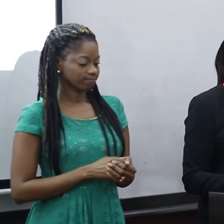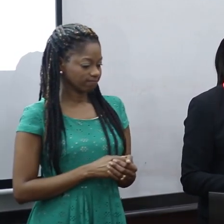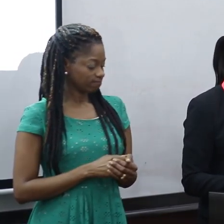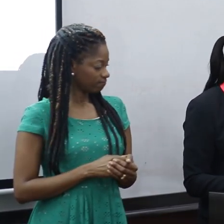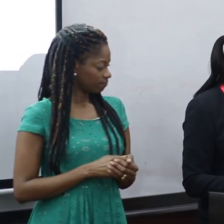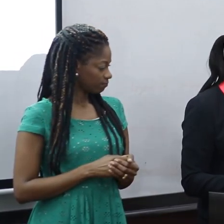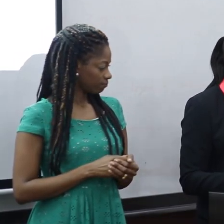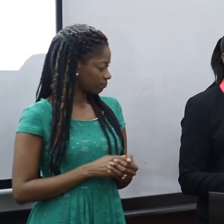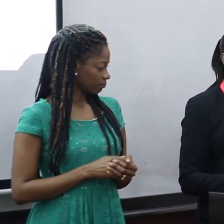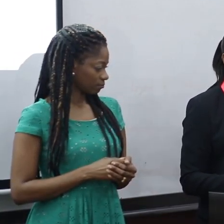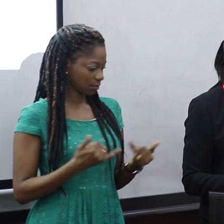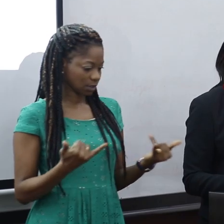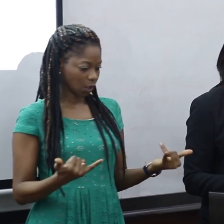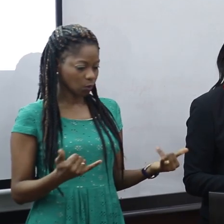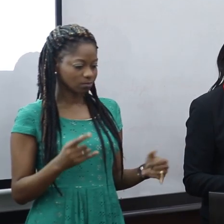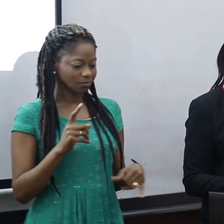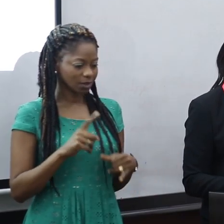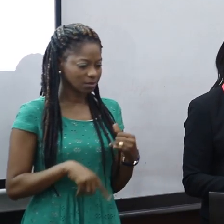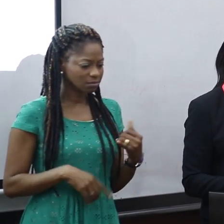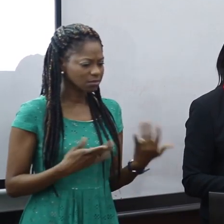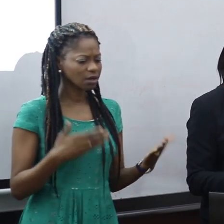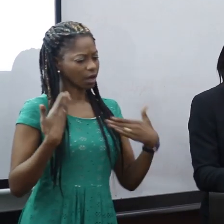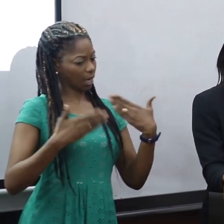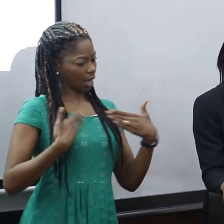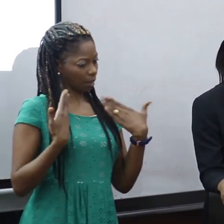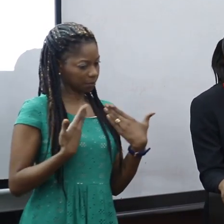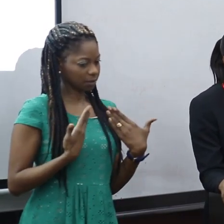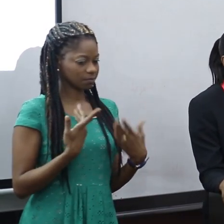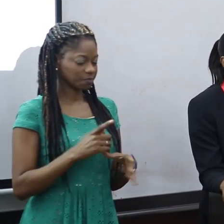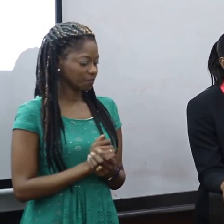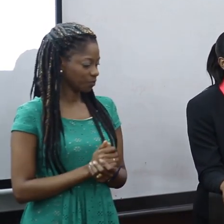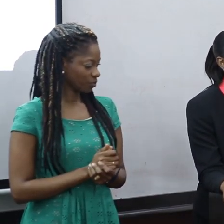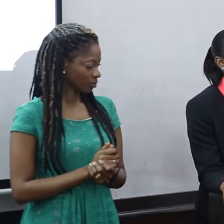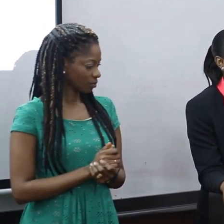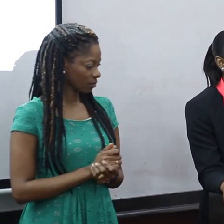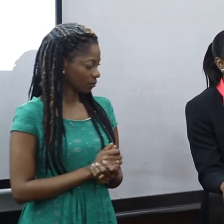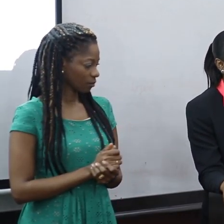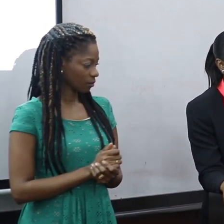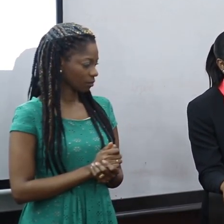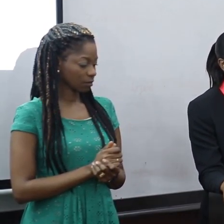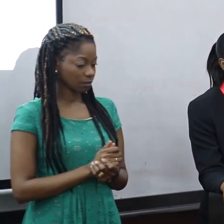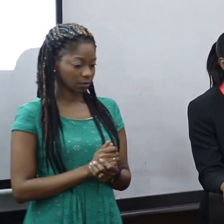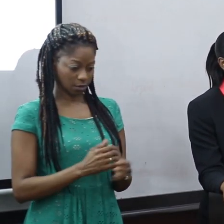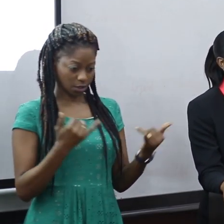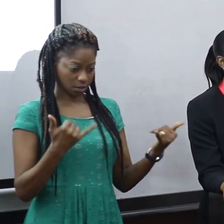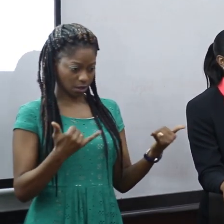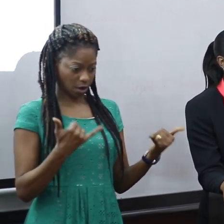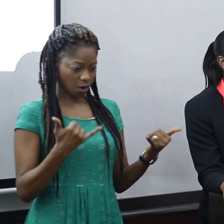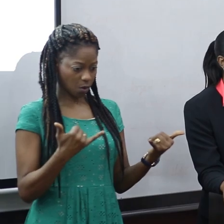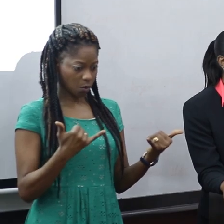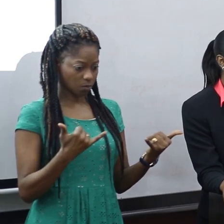We wish to end on a positive note, drawing your attention to a landmark local